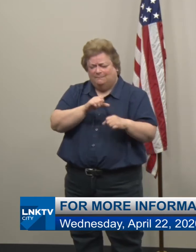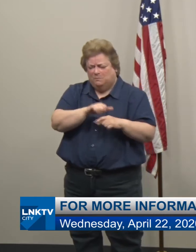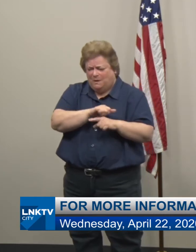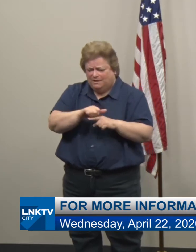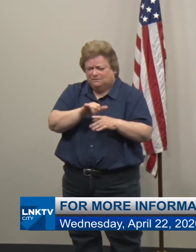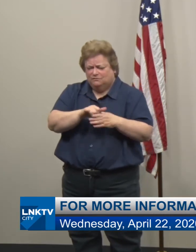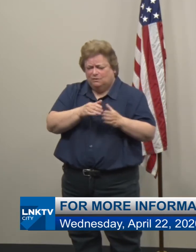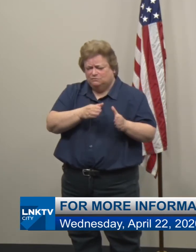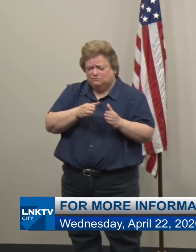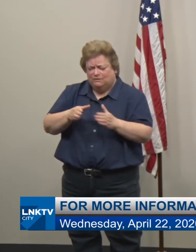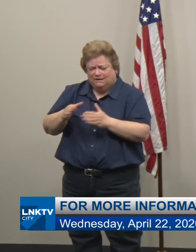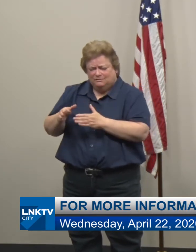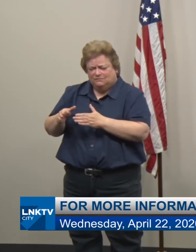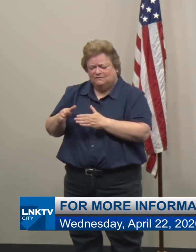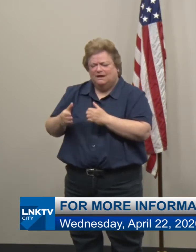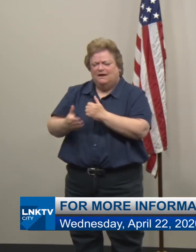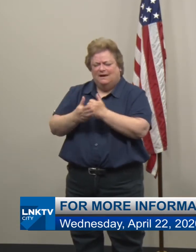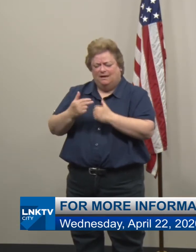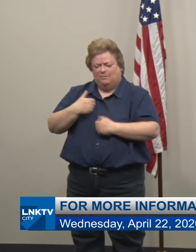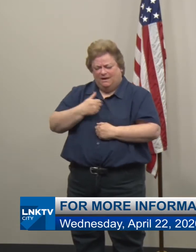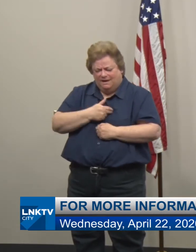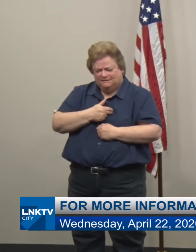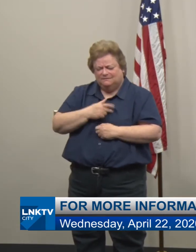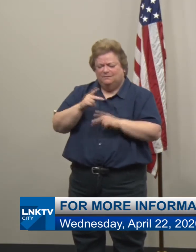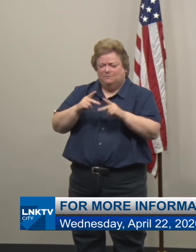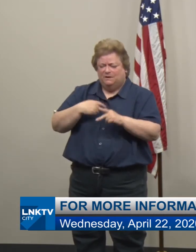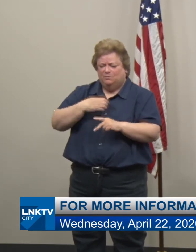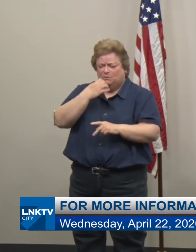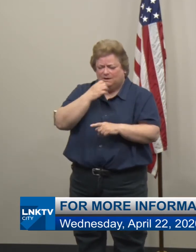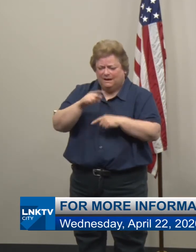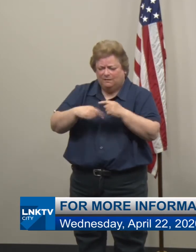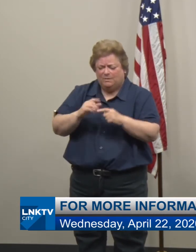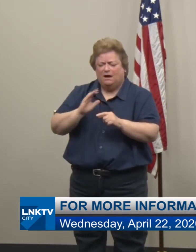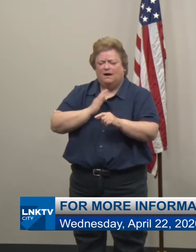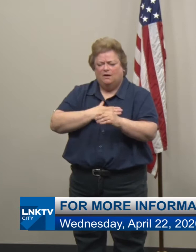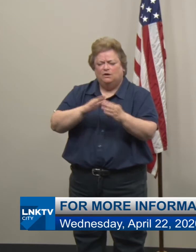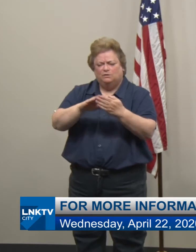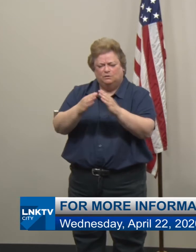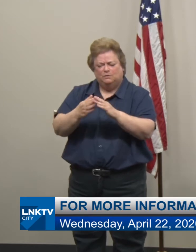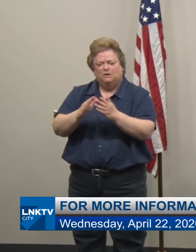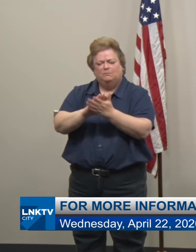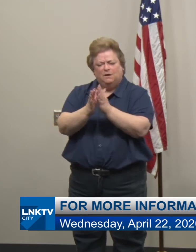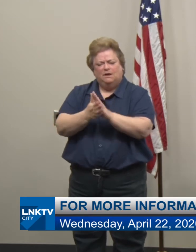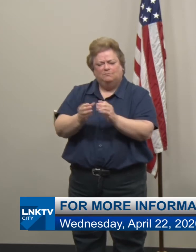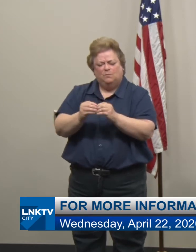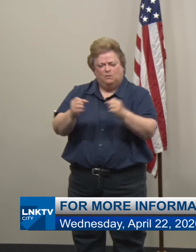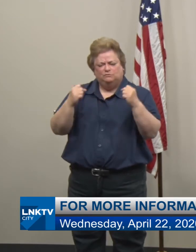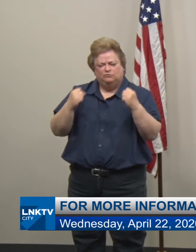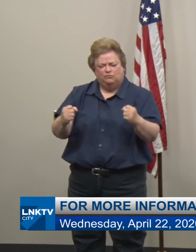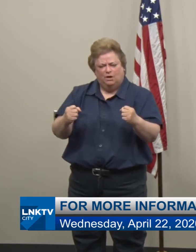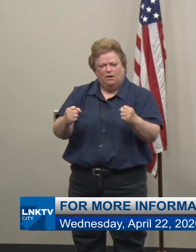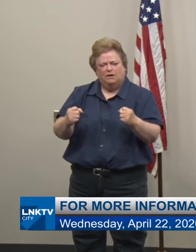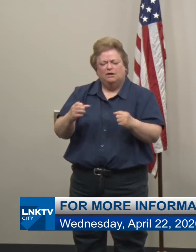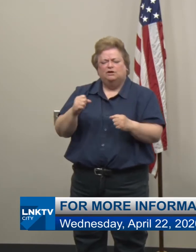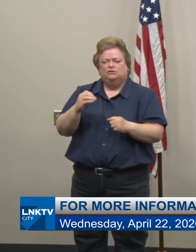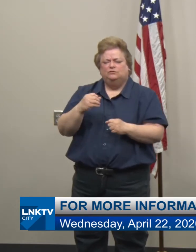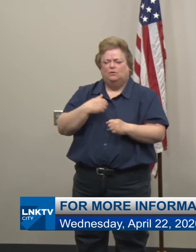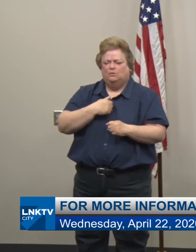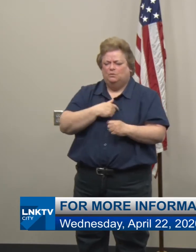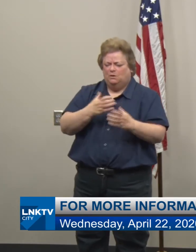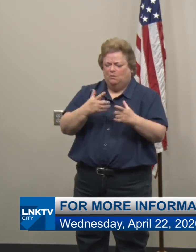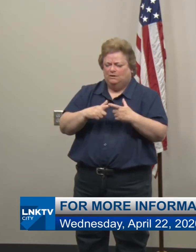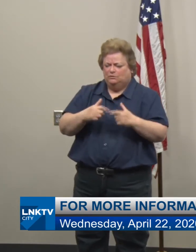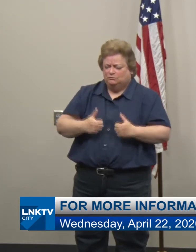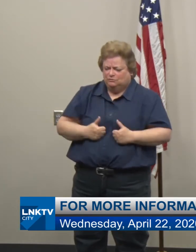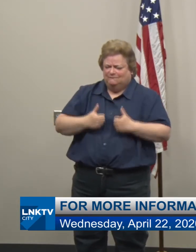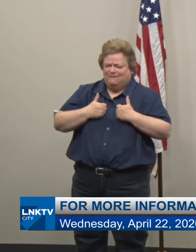us, the people we care about, and our community stronger. So we're going to explore some of those strategies today in an effort to survive and